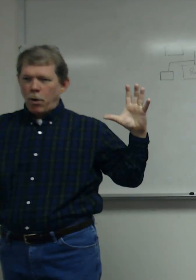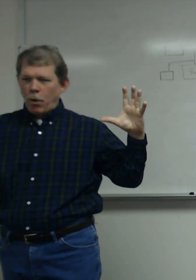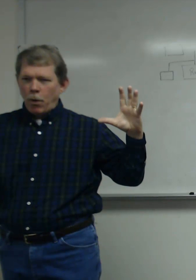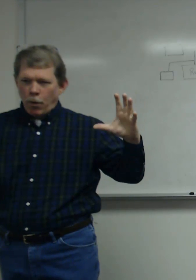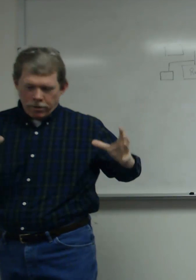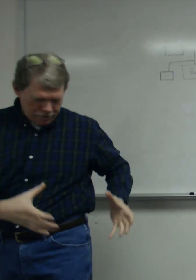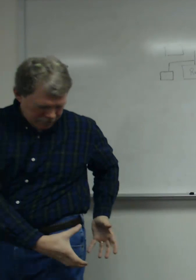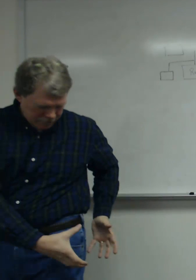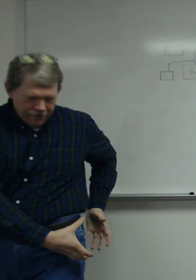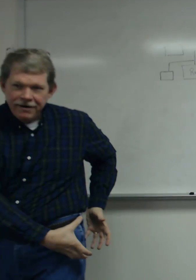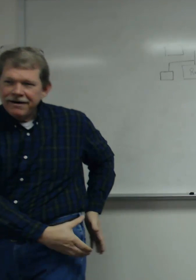He's telling the story.